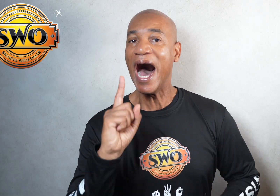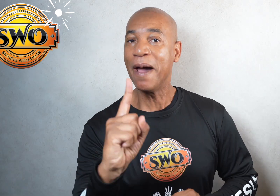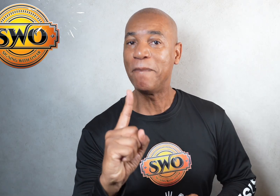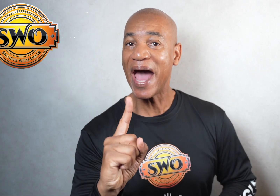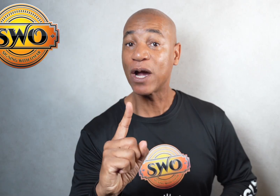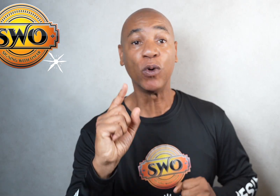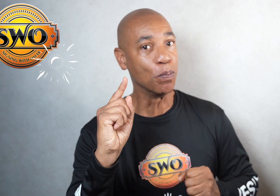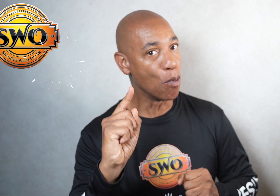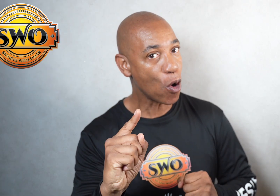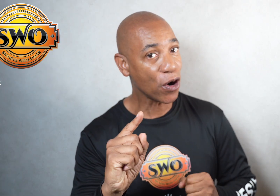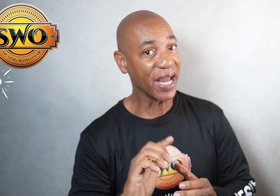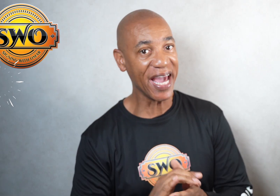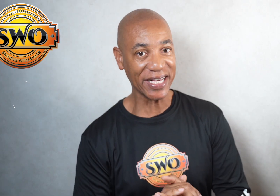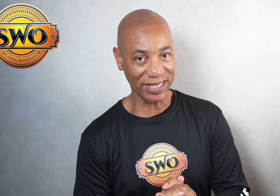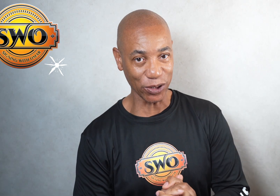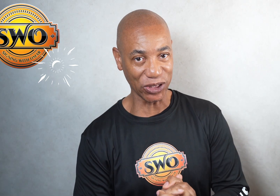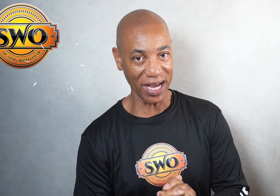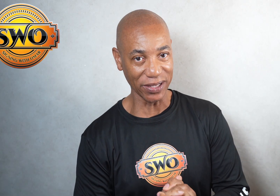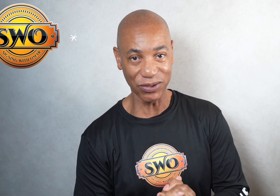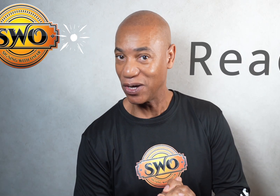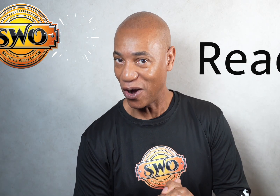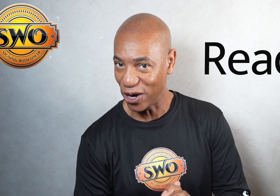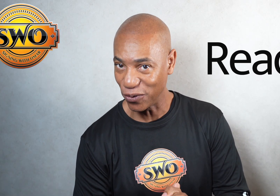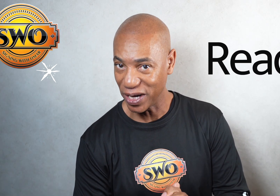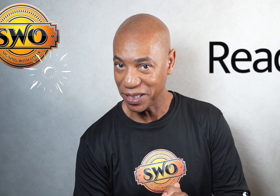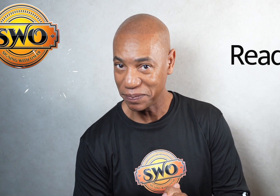I'm back with more ASL signs. Are you ready?